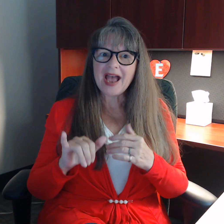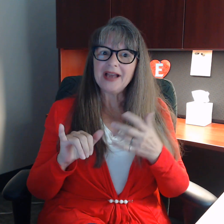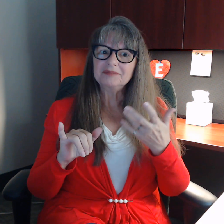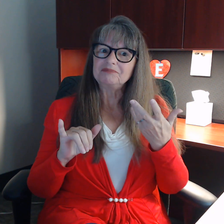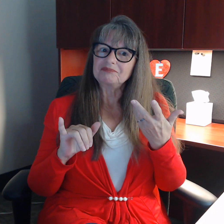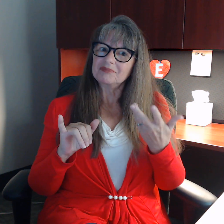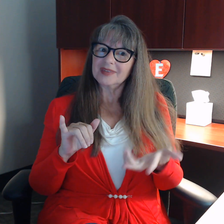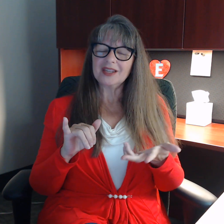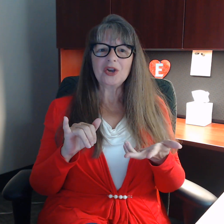that,